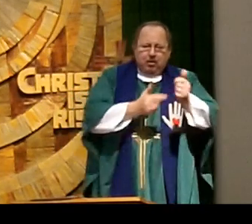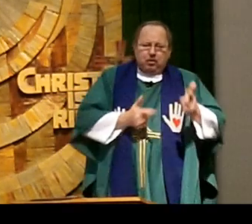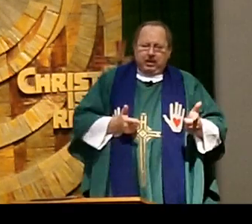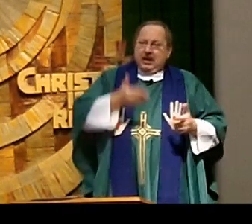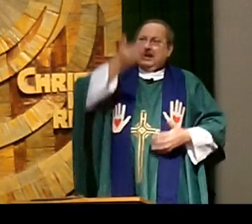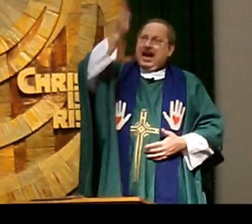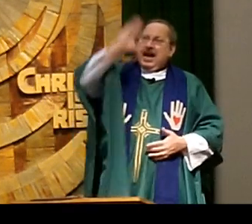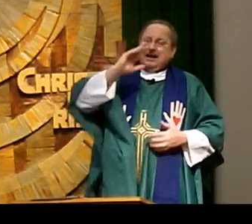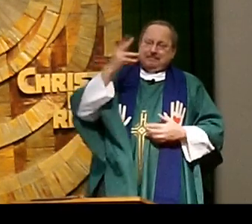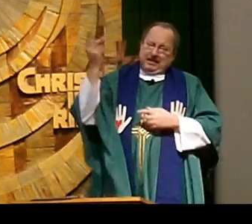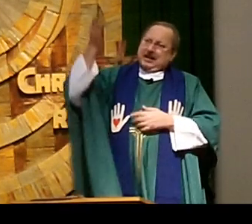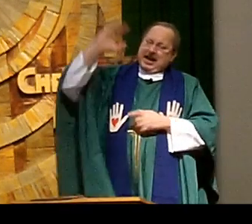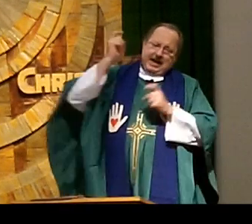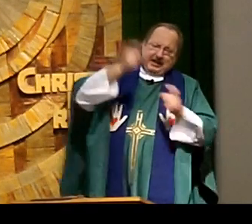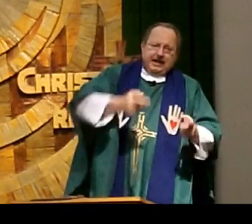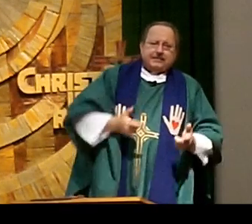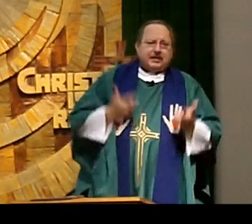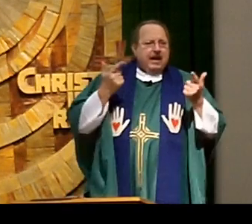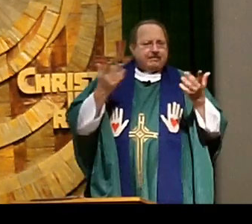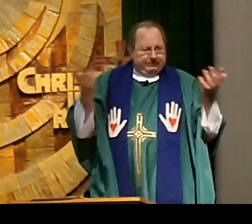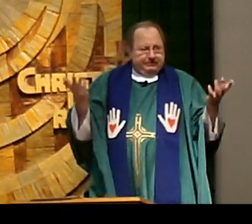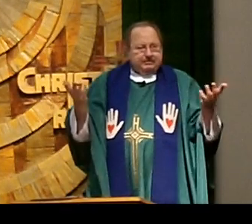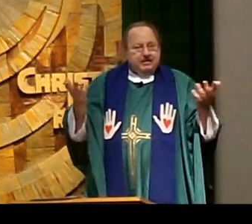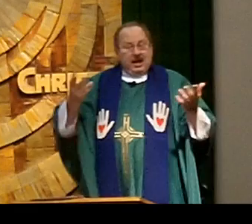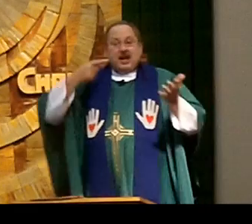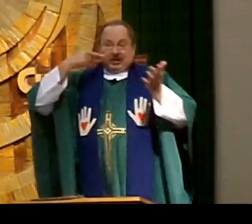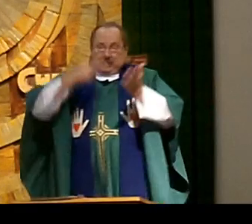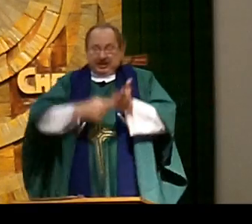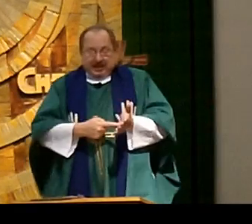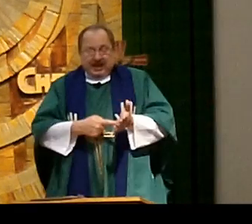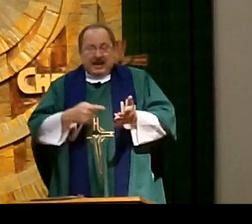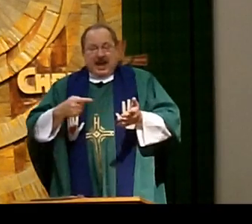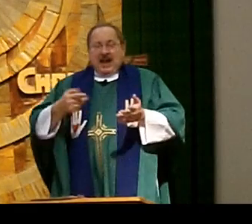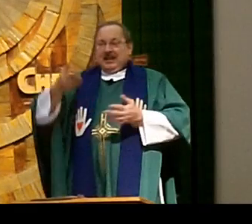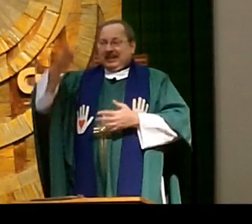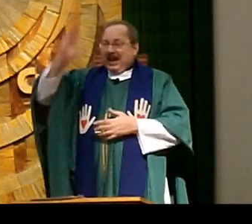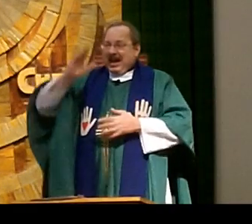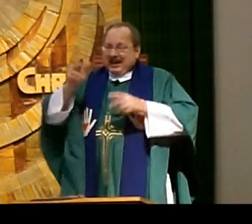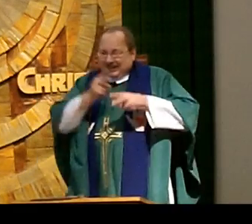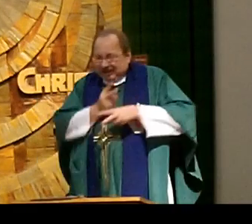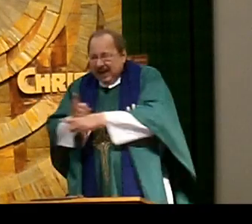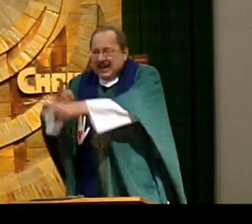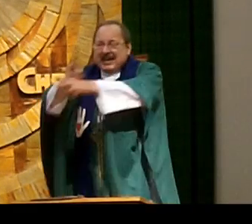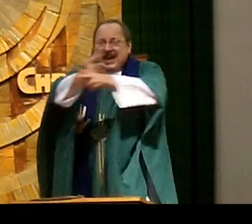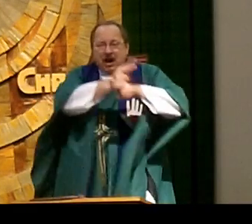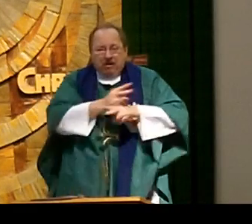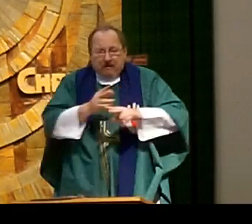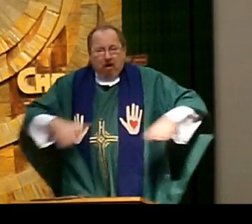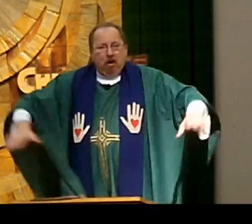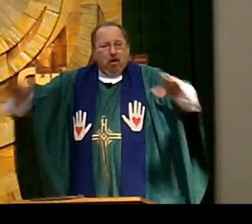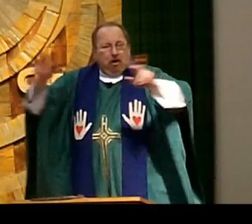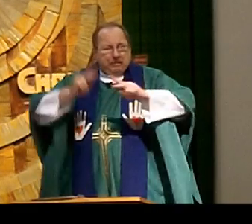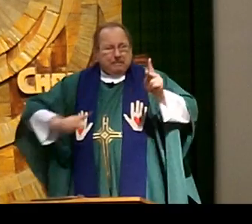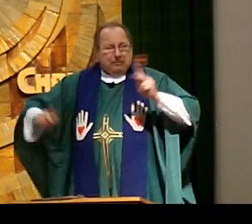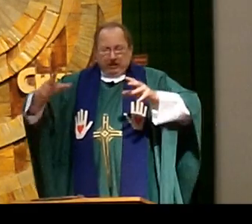fire God, God gives life. So we see that God is taking care of all people. It's